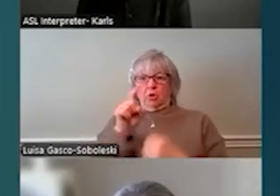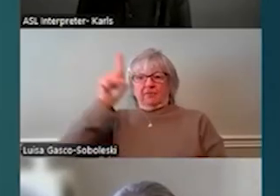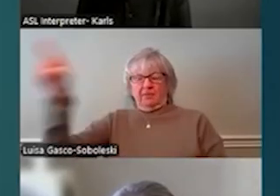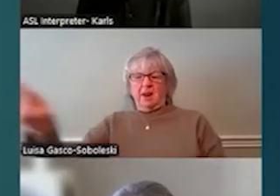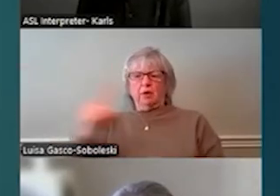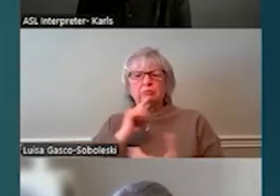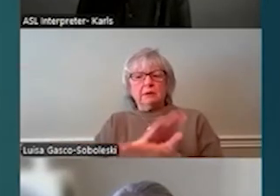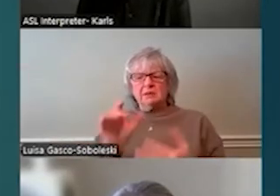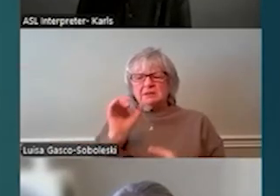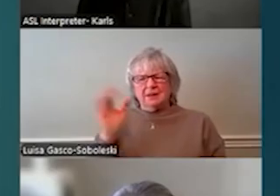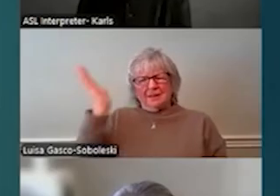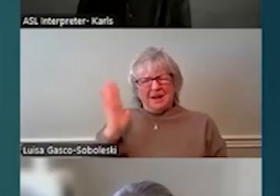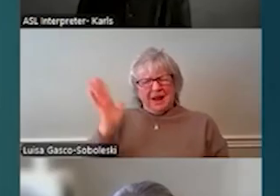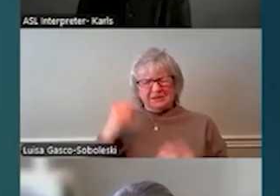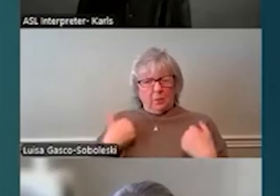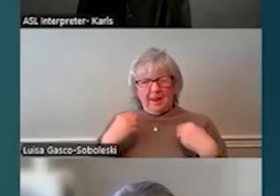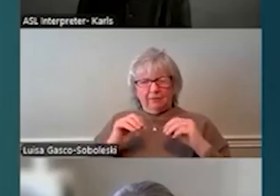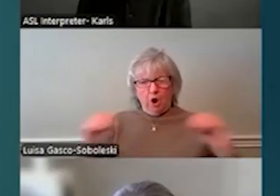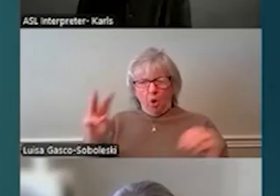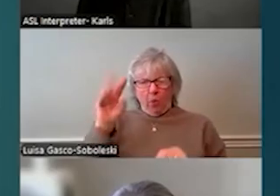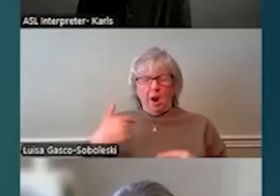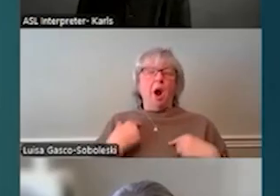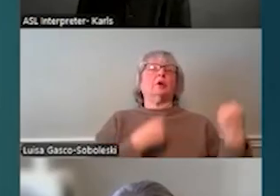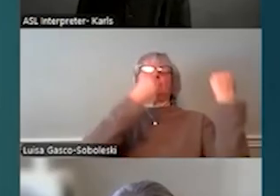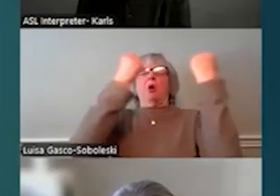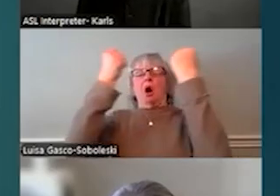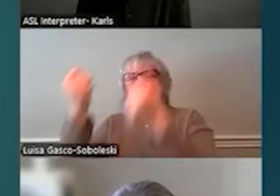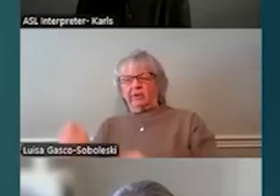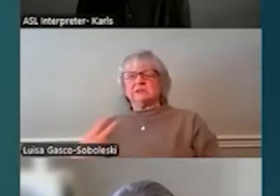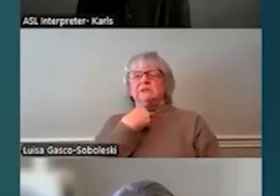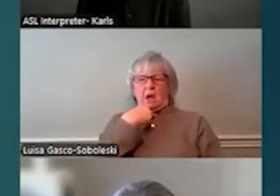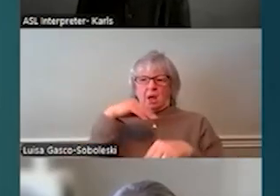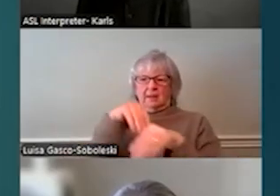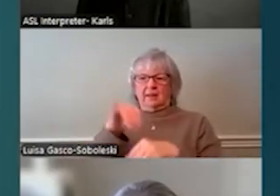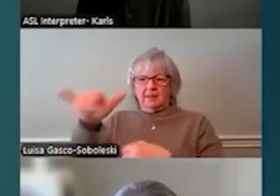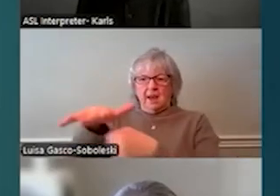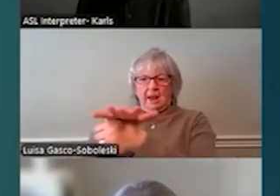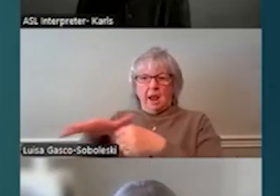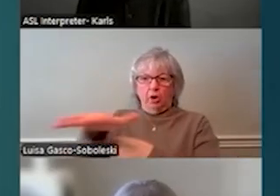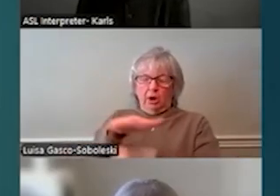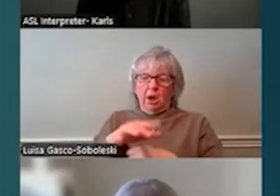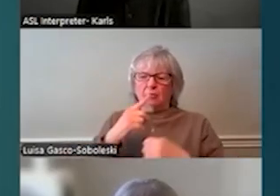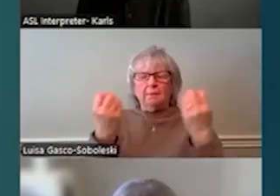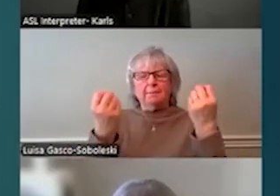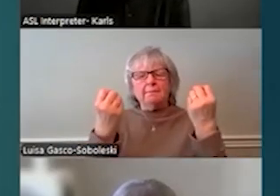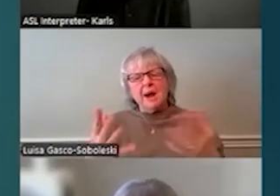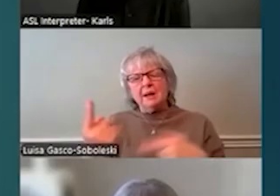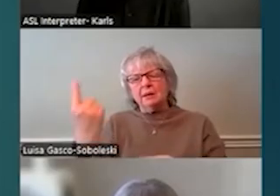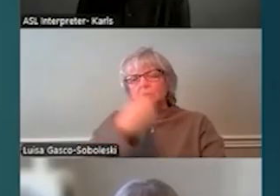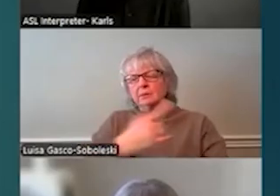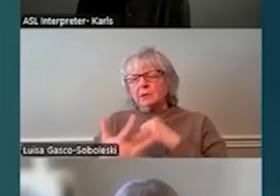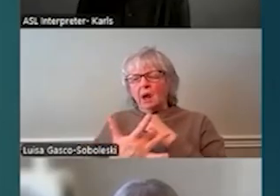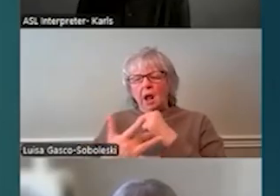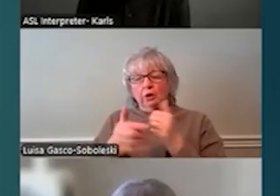had sent out that there was an emergency, do not drive in that area, which was really nice. Back then, we would have no way of knowing that. We would